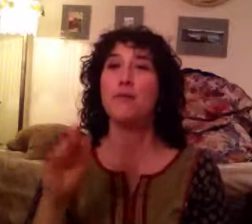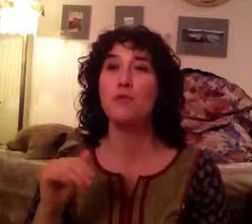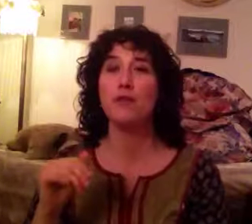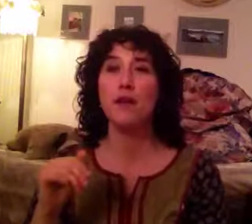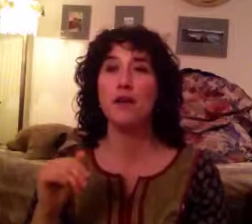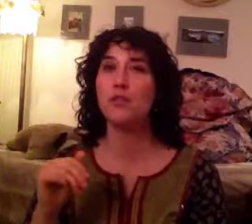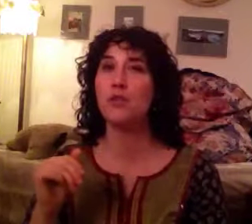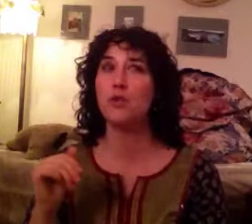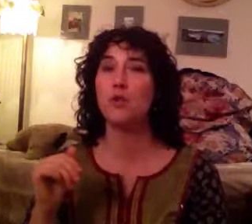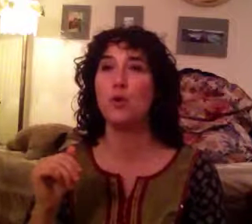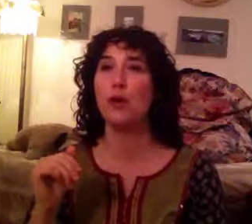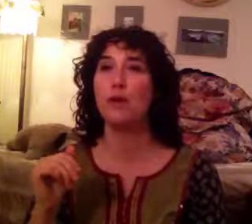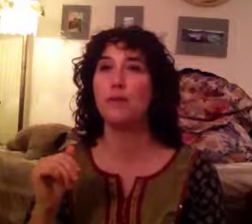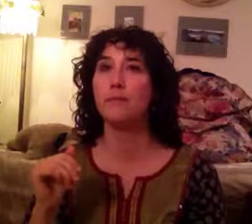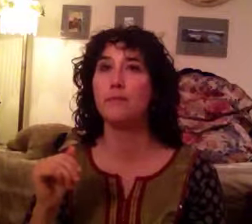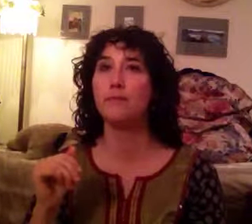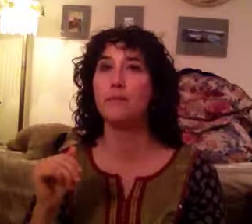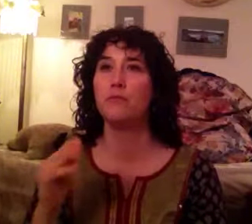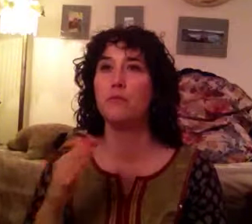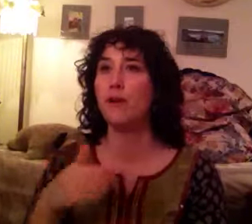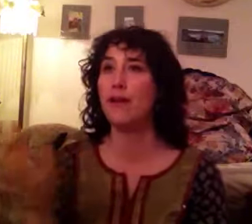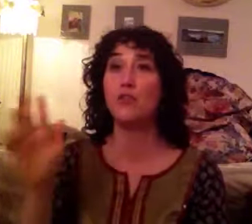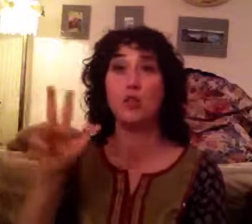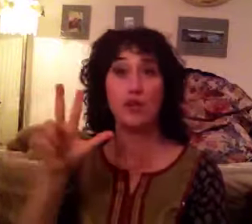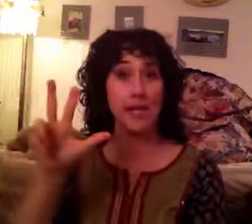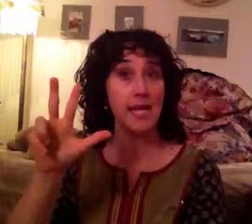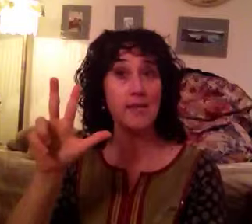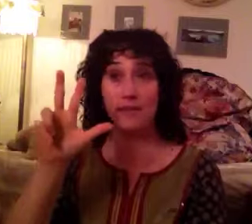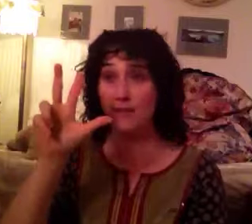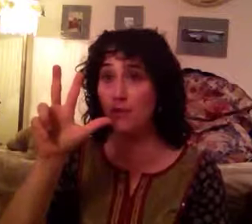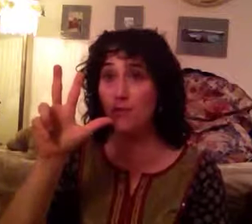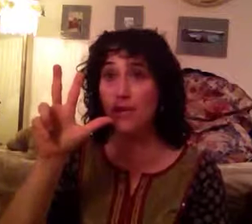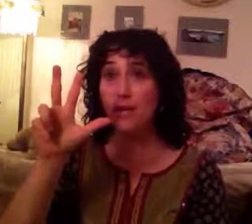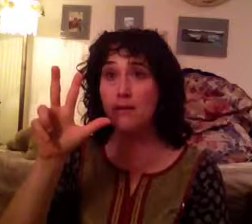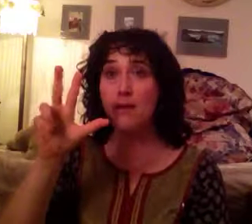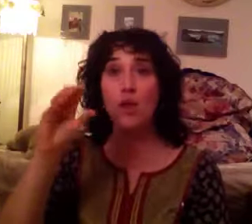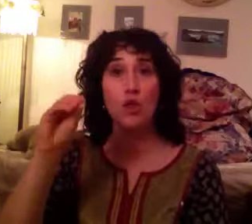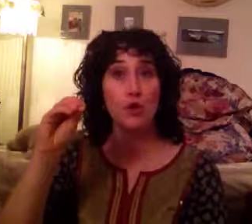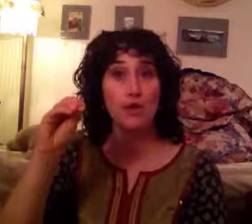moves on to the rest. 30, this is a 3, 30,